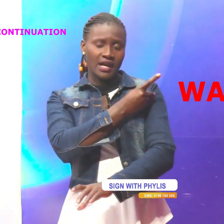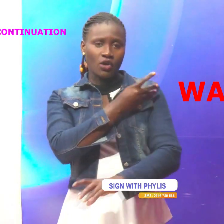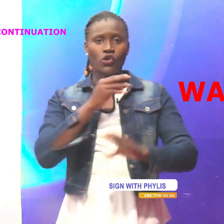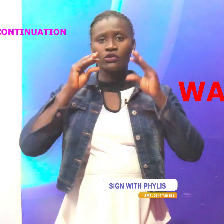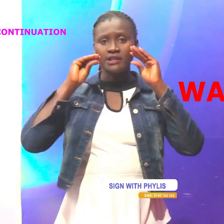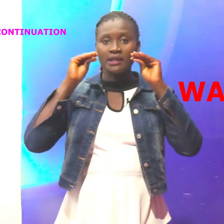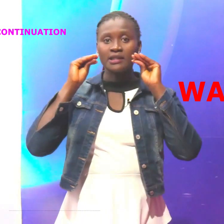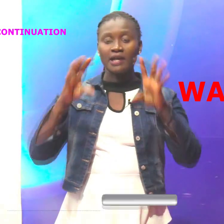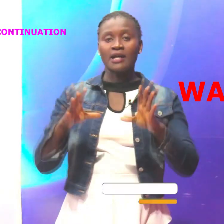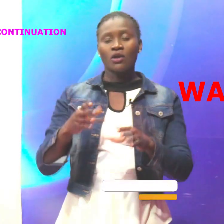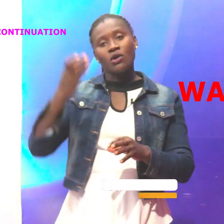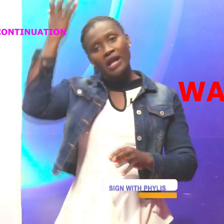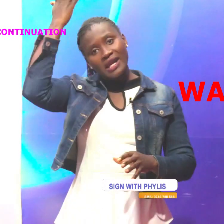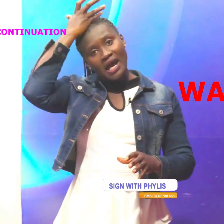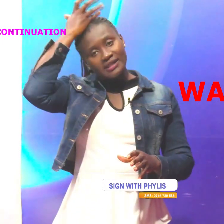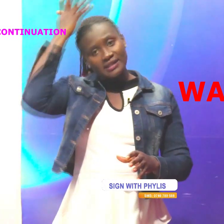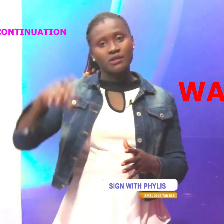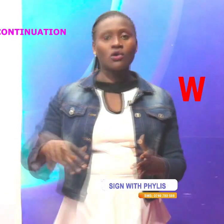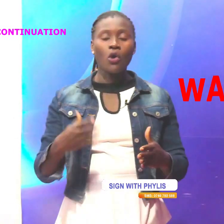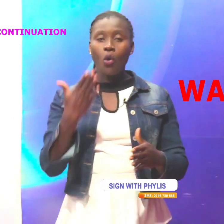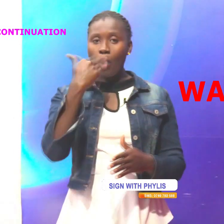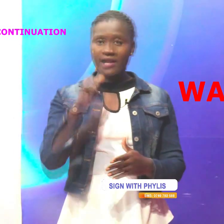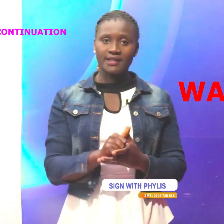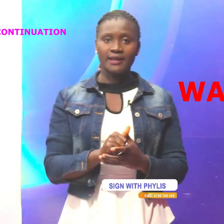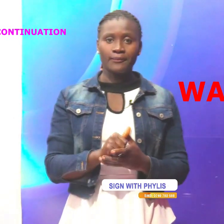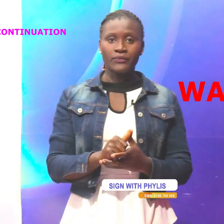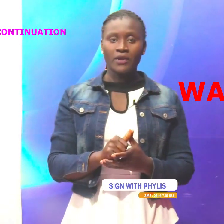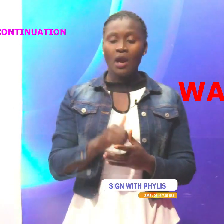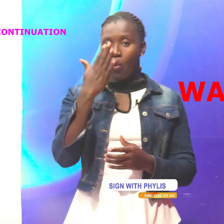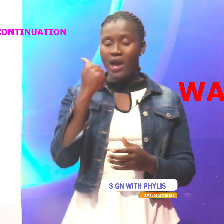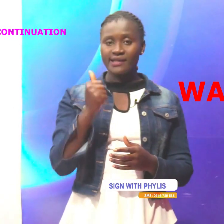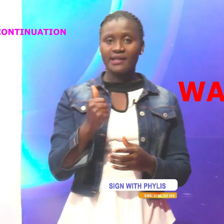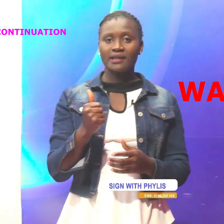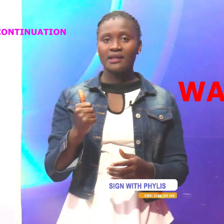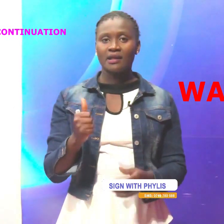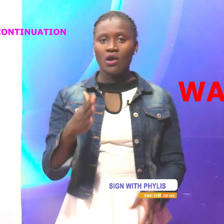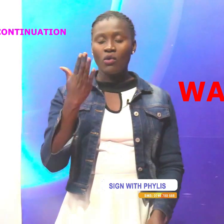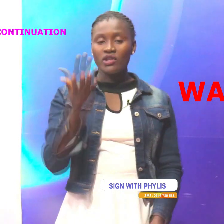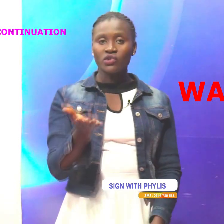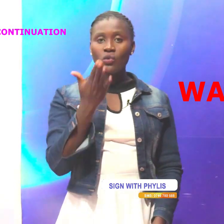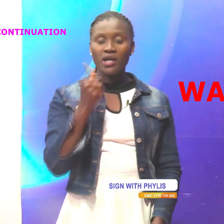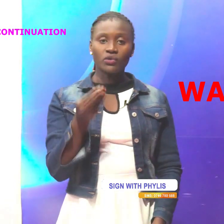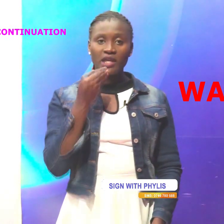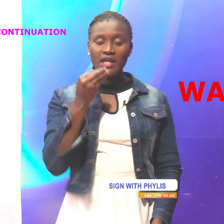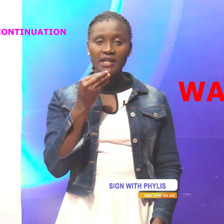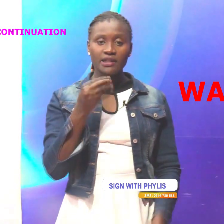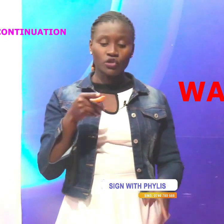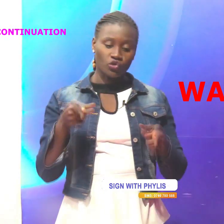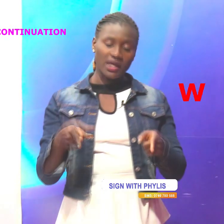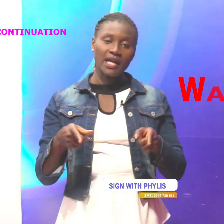a teacher or a nurse. So, want. Want. What do you want to eat today? I